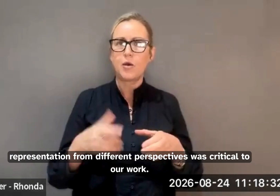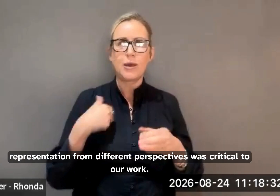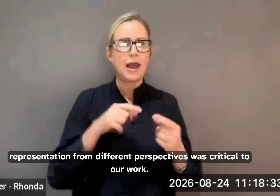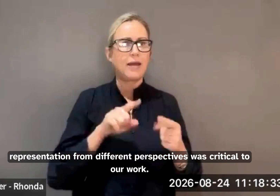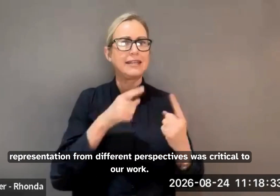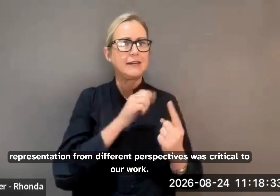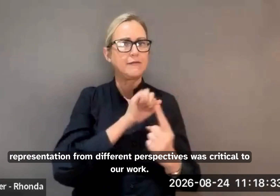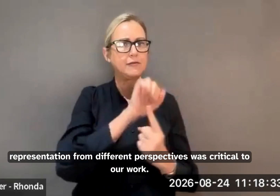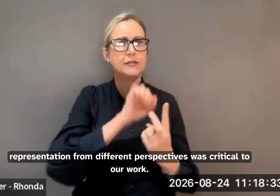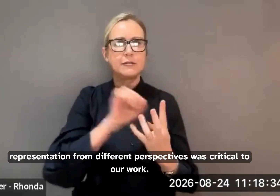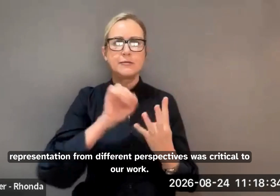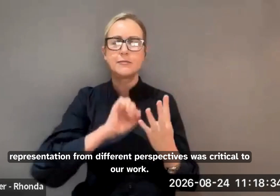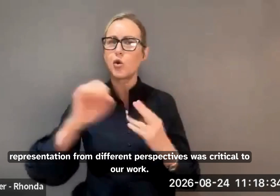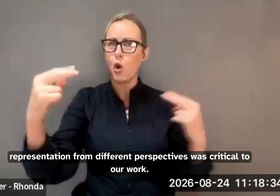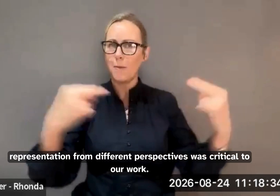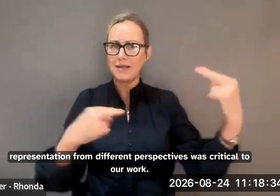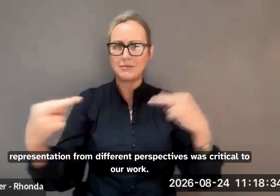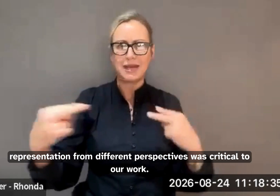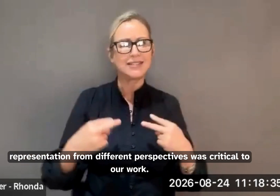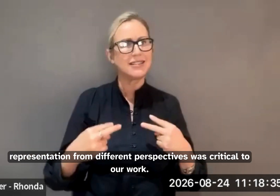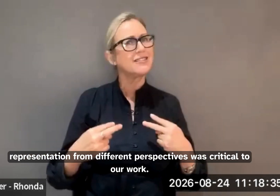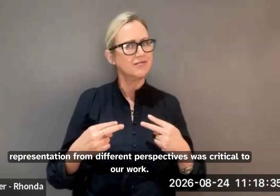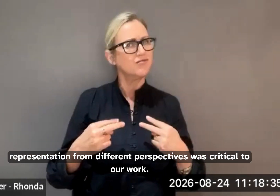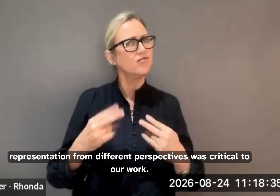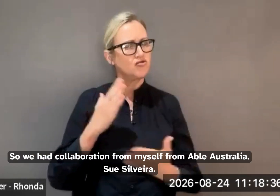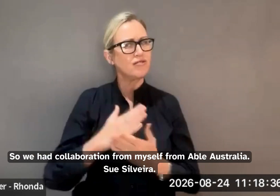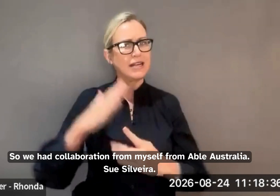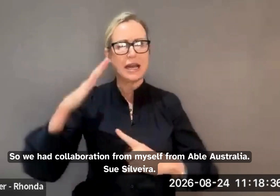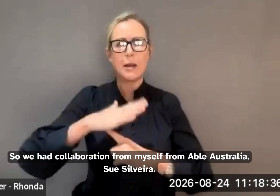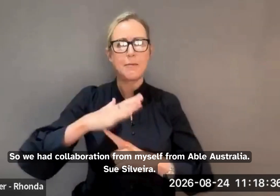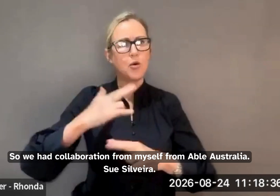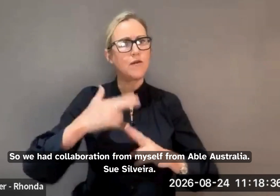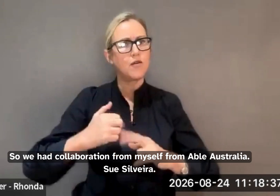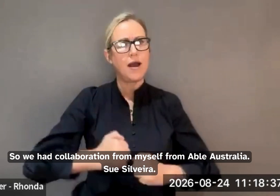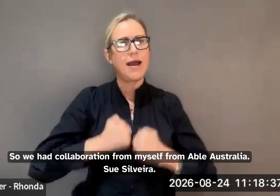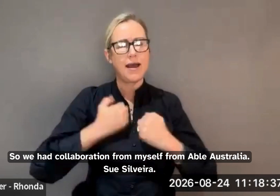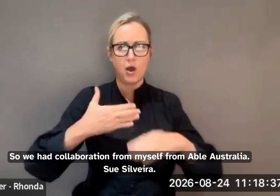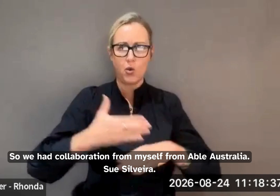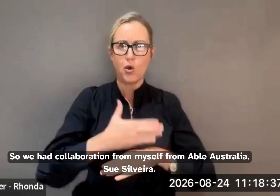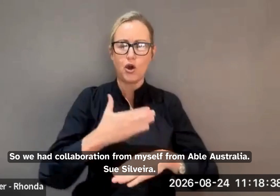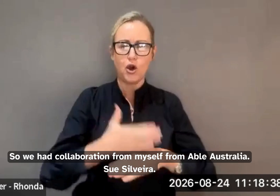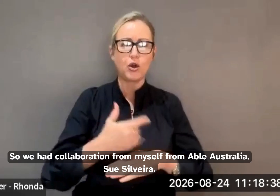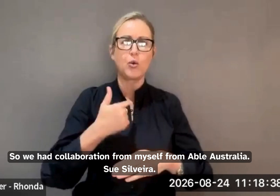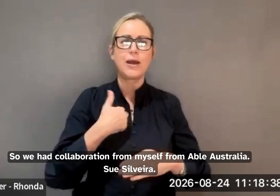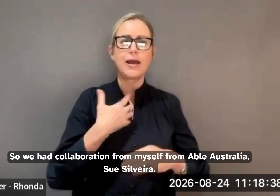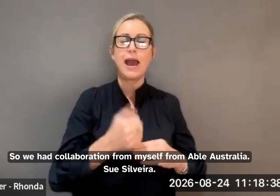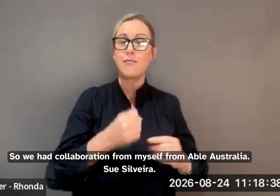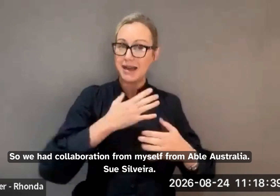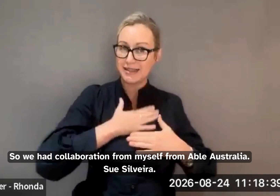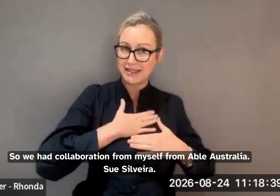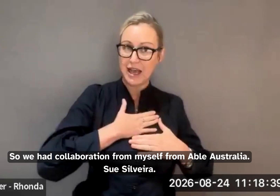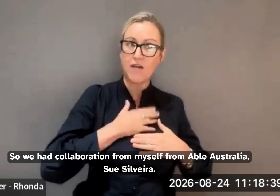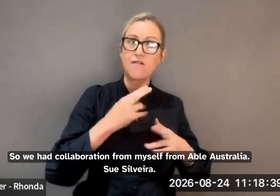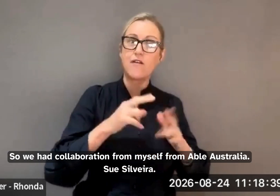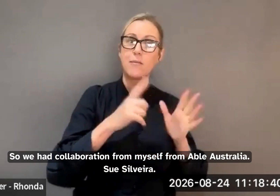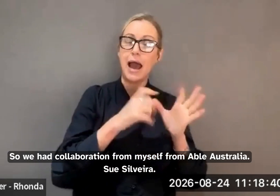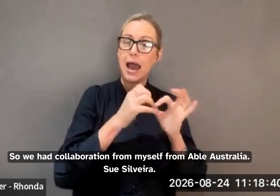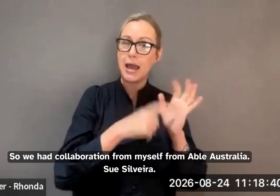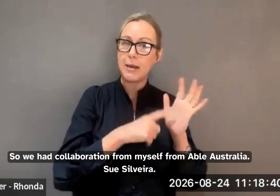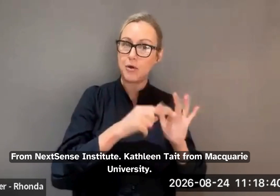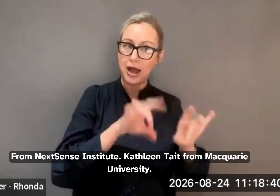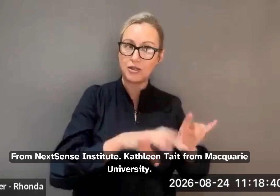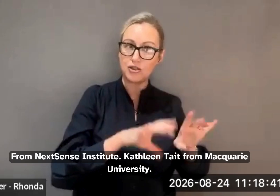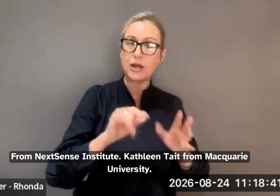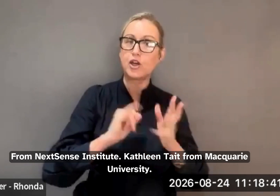from different perspectives was critical to our work. So we had collaboration from myself from Able Australia,